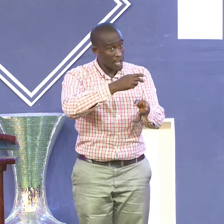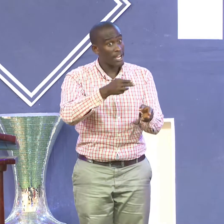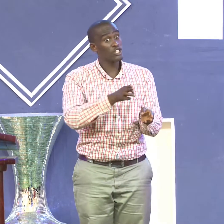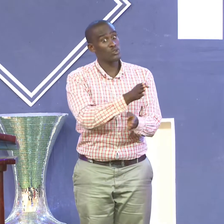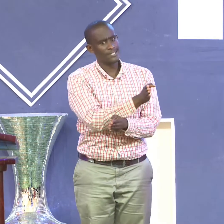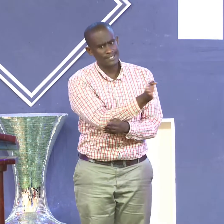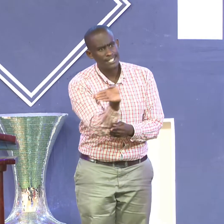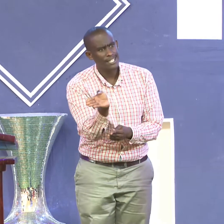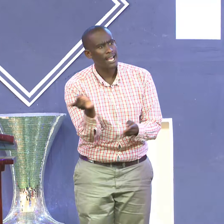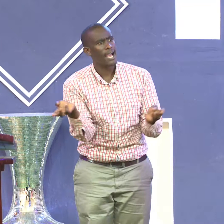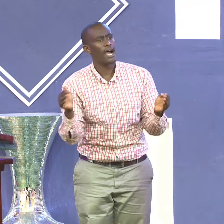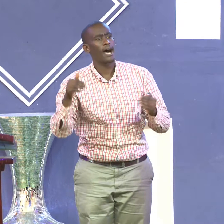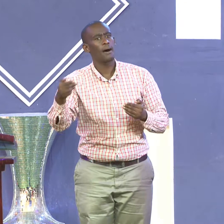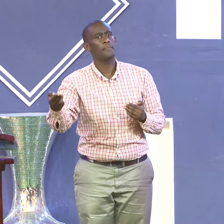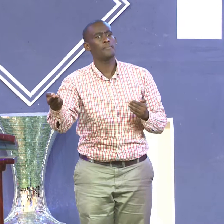every time you get away from